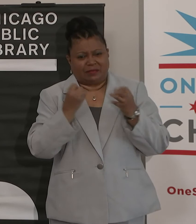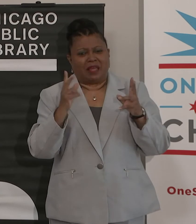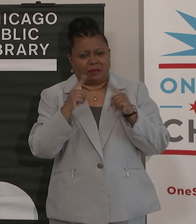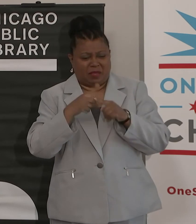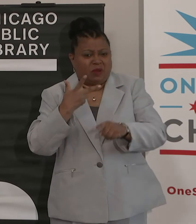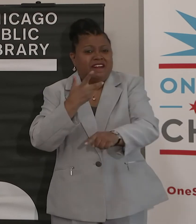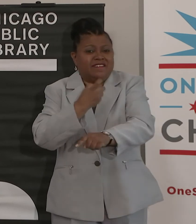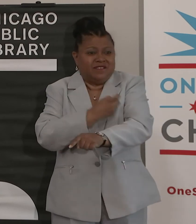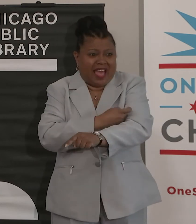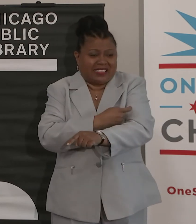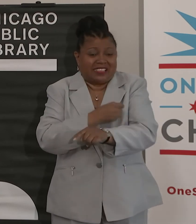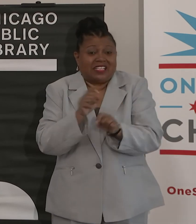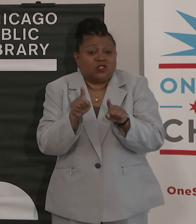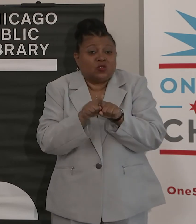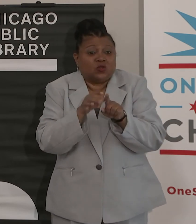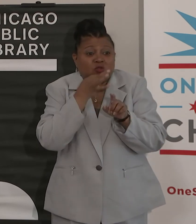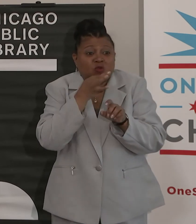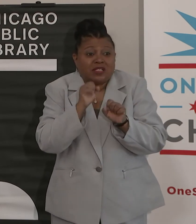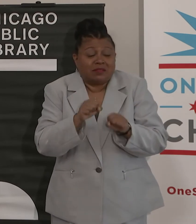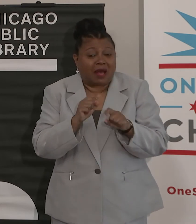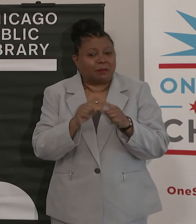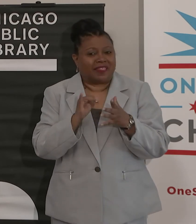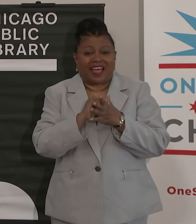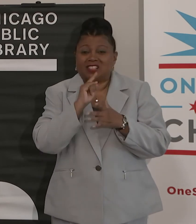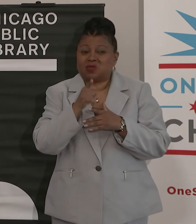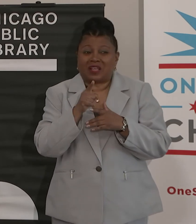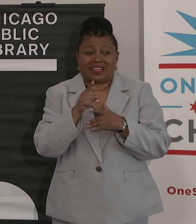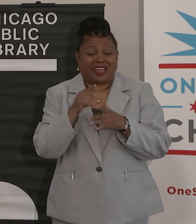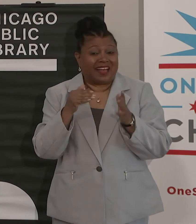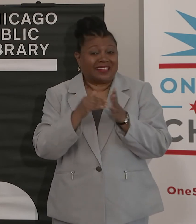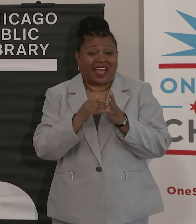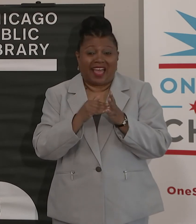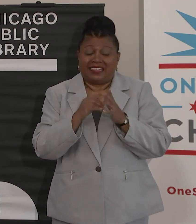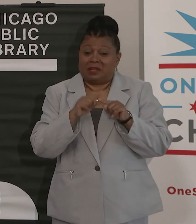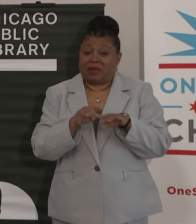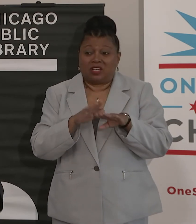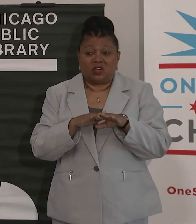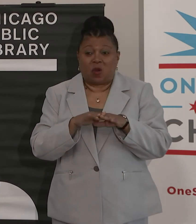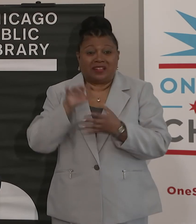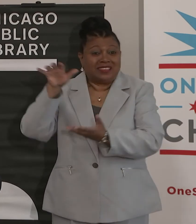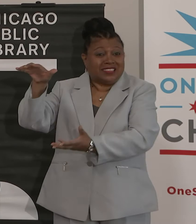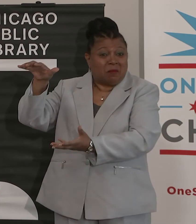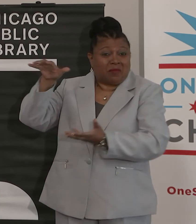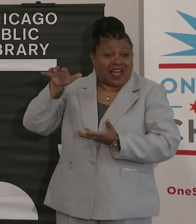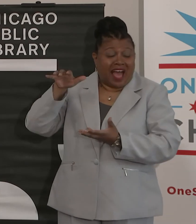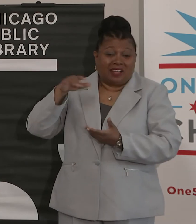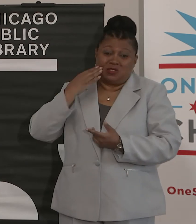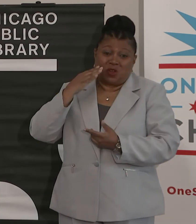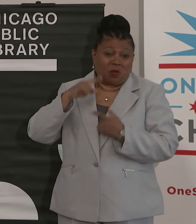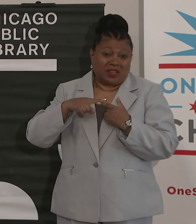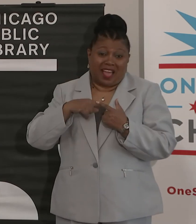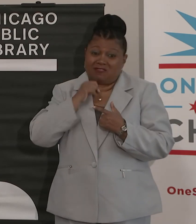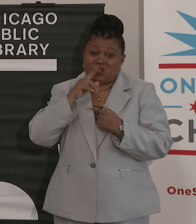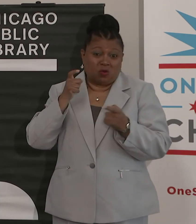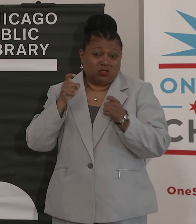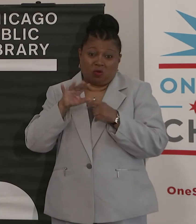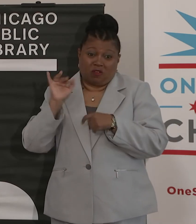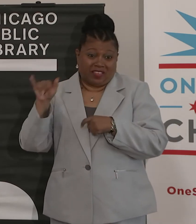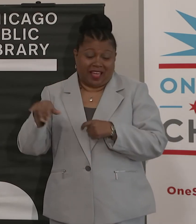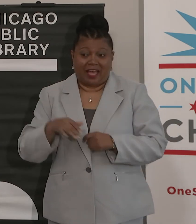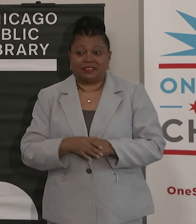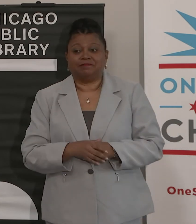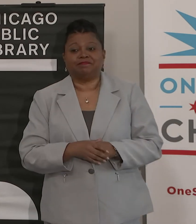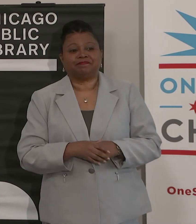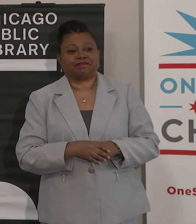people vaccinated as possible, but that's really going to, again, to be dependent upon supply, which, as you know, we have no control over.